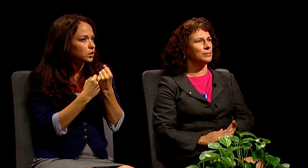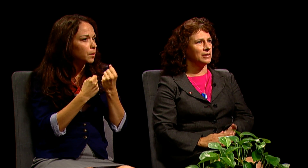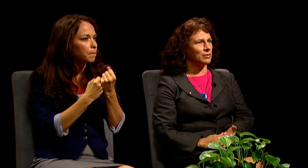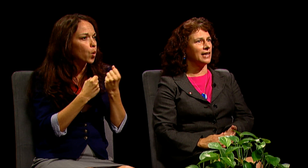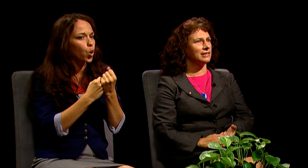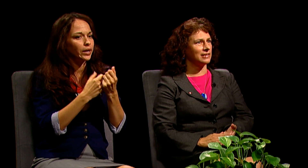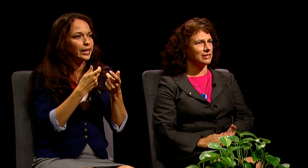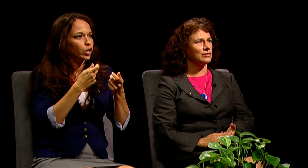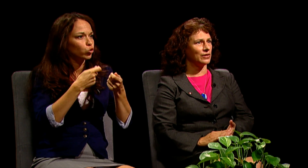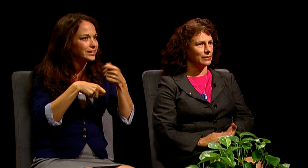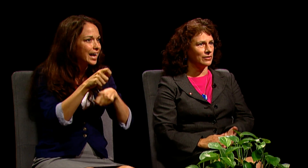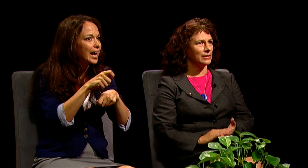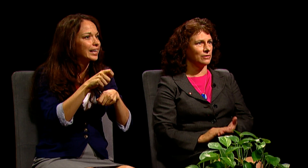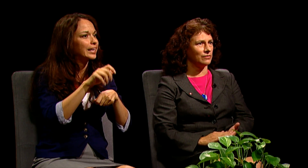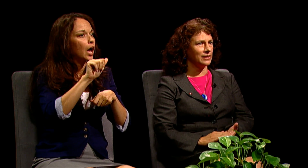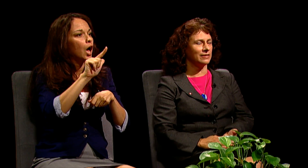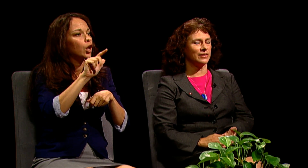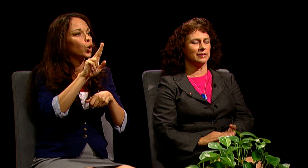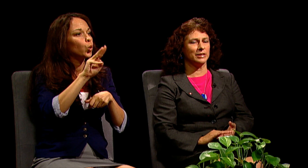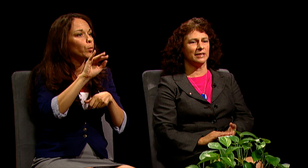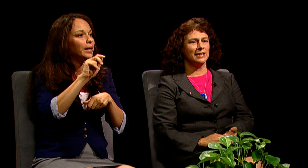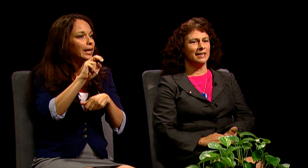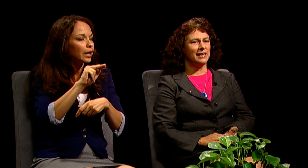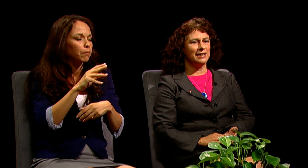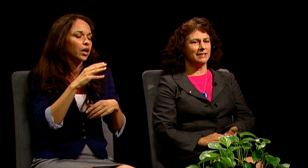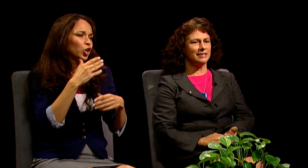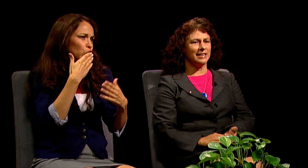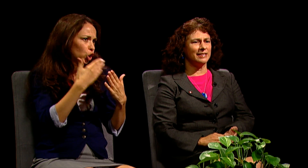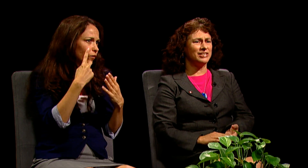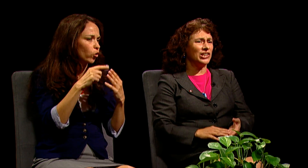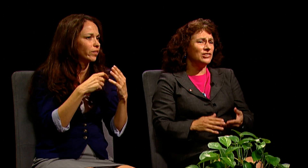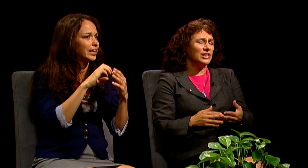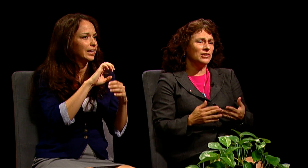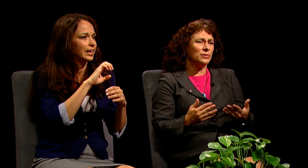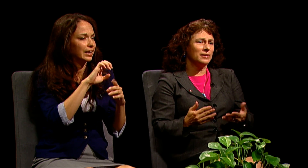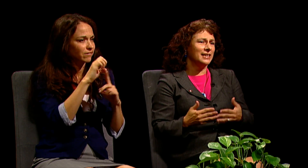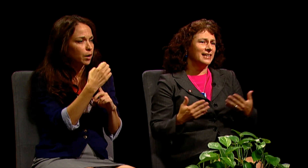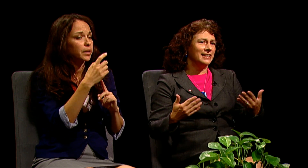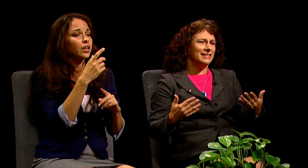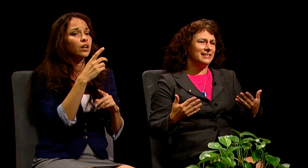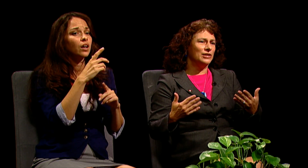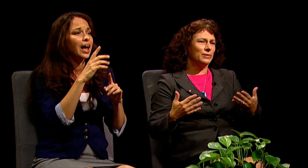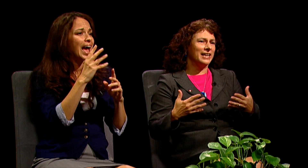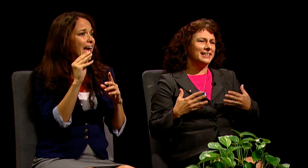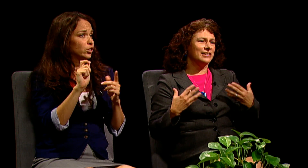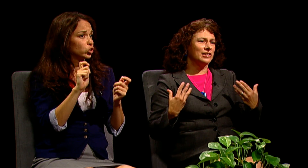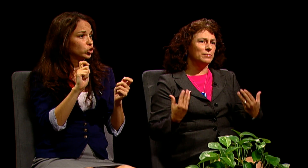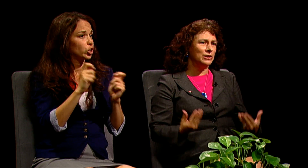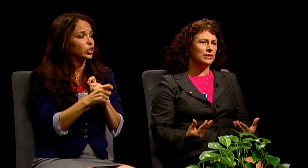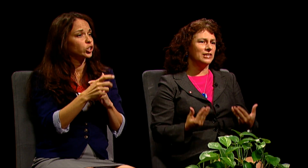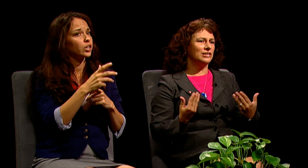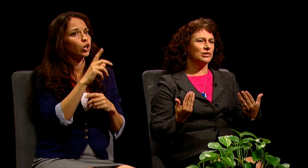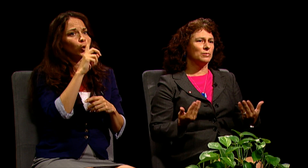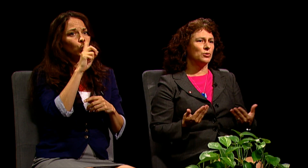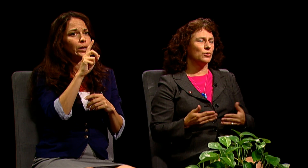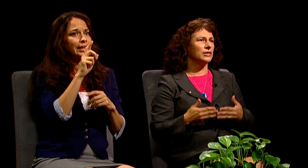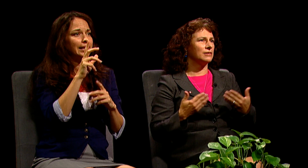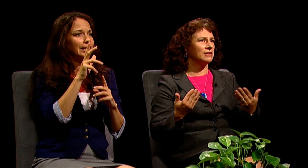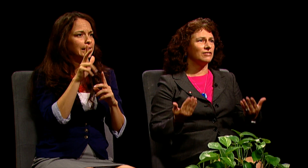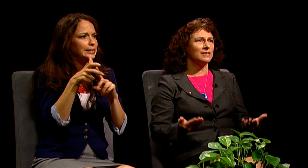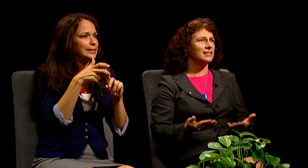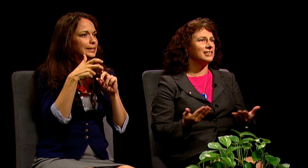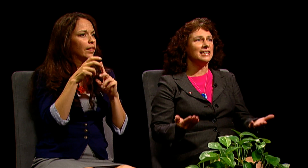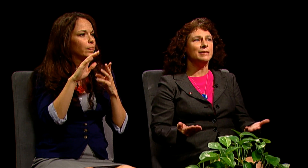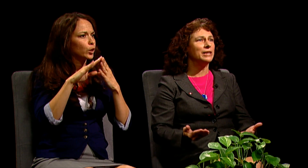like aluminum plastics, is very, very good for the environment. And changing getting the community to